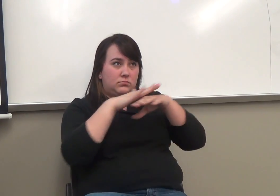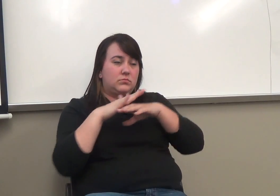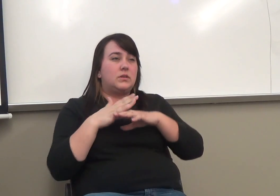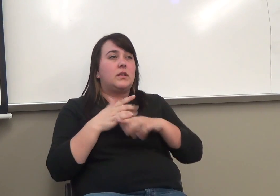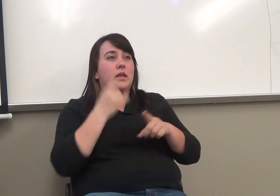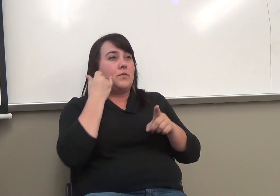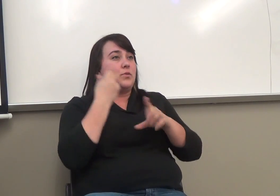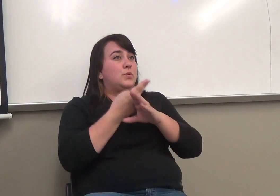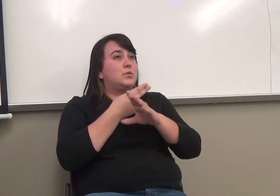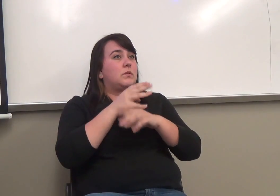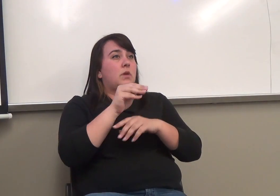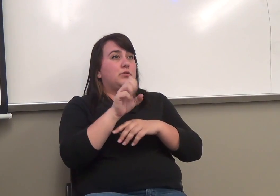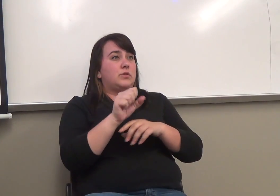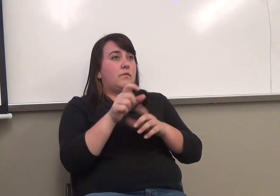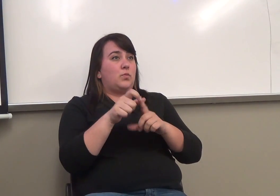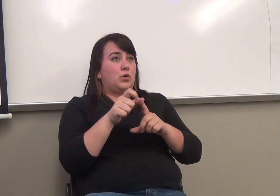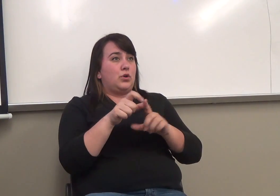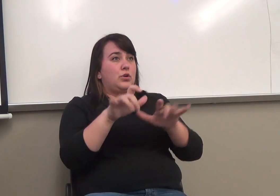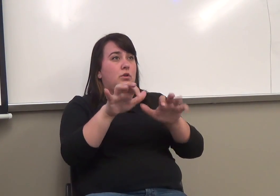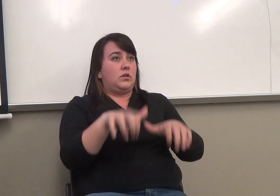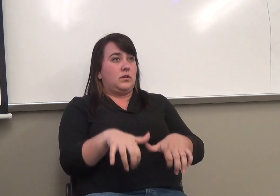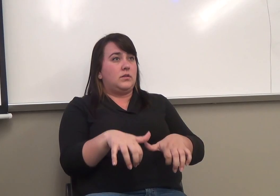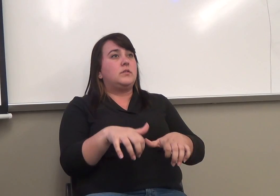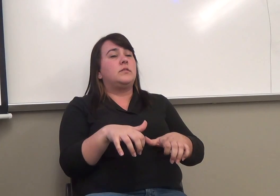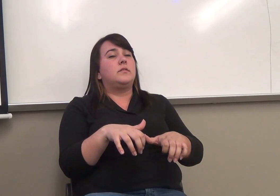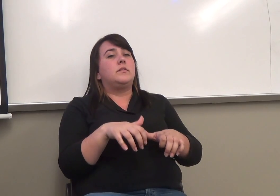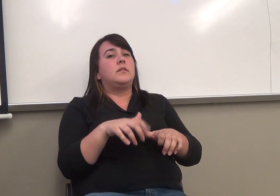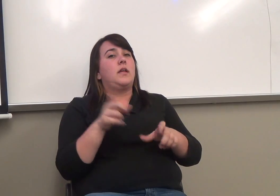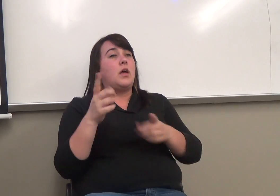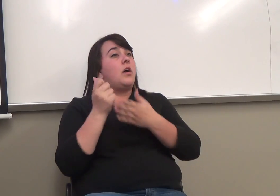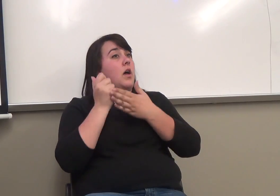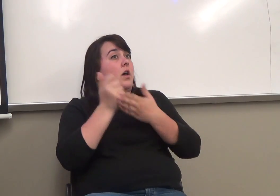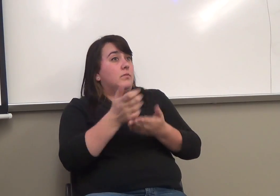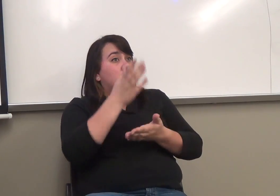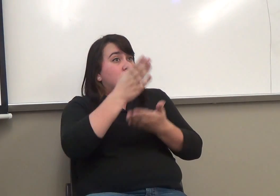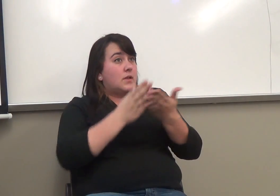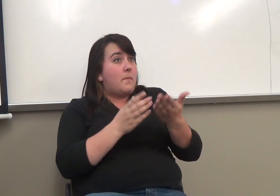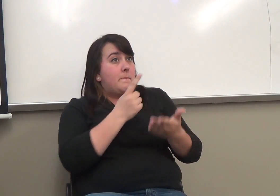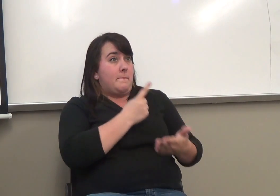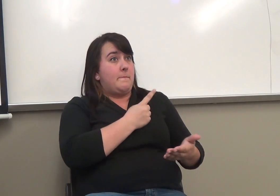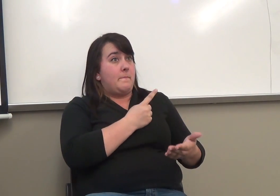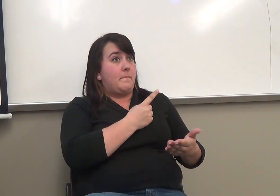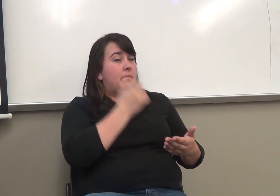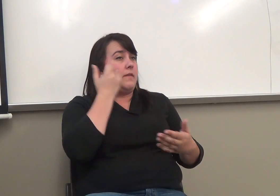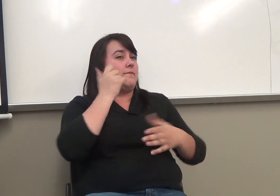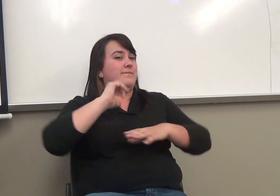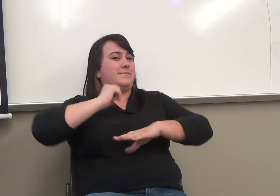type your papers, it will help you with some of this if you have it set